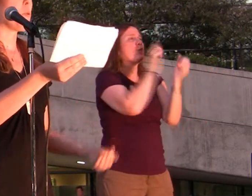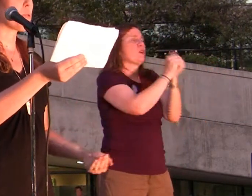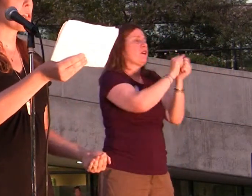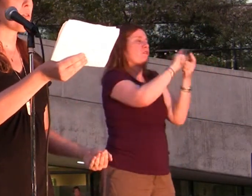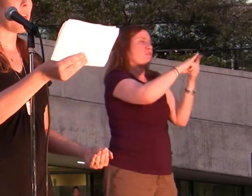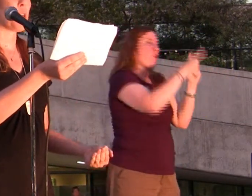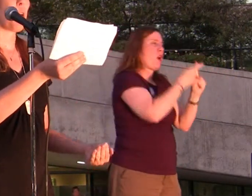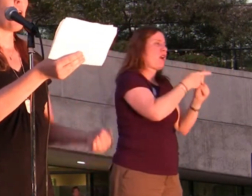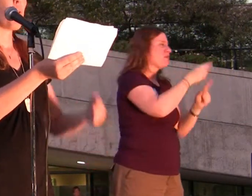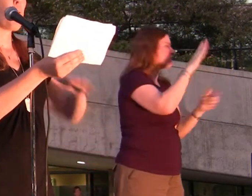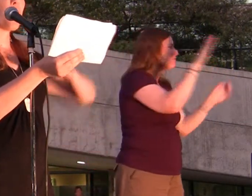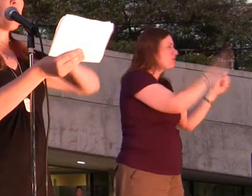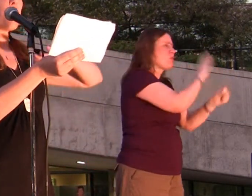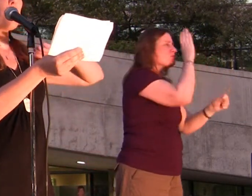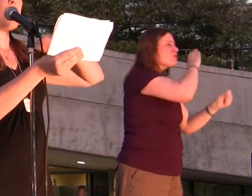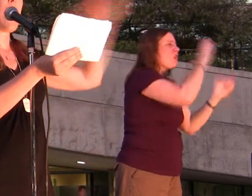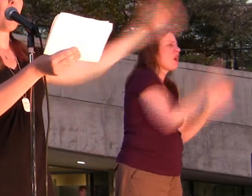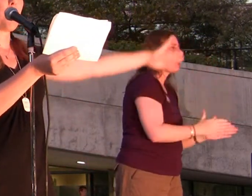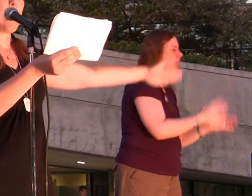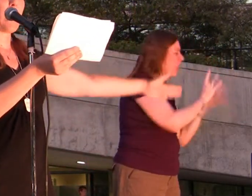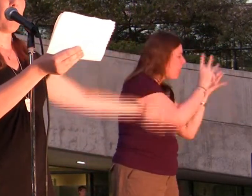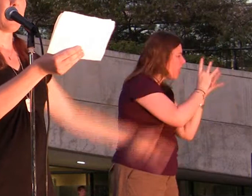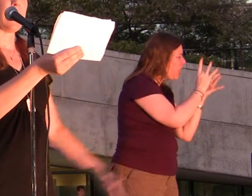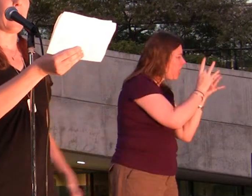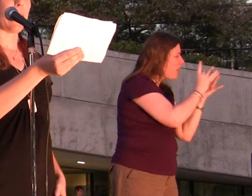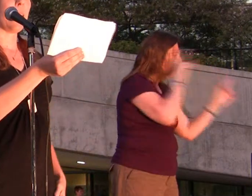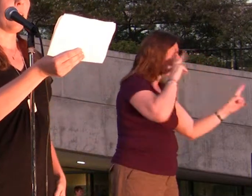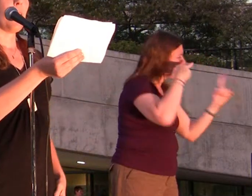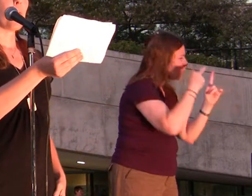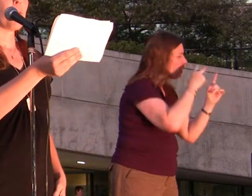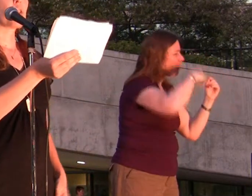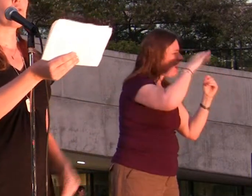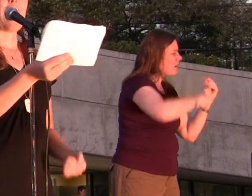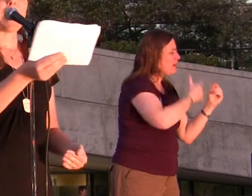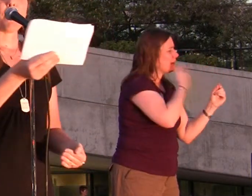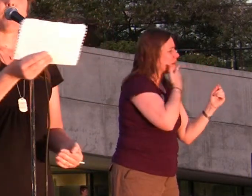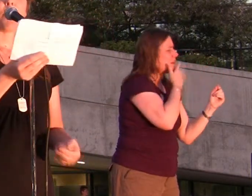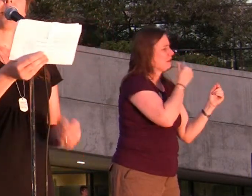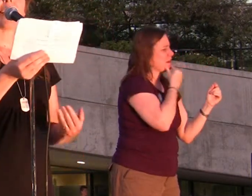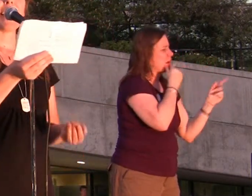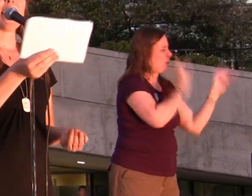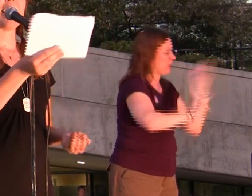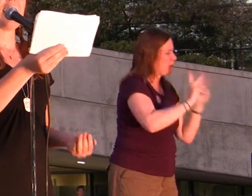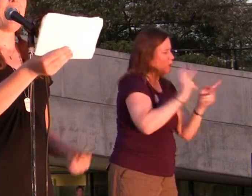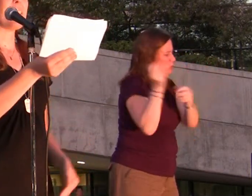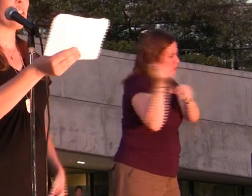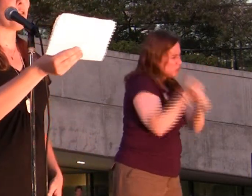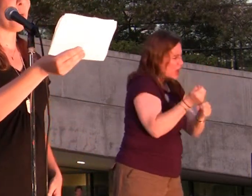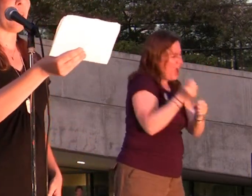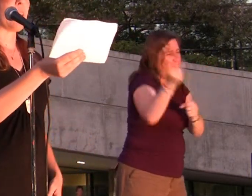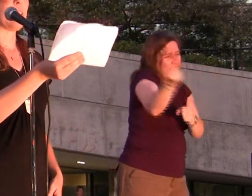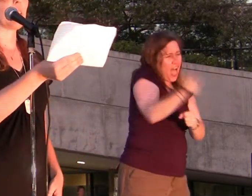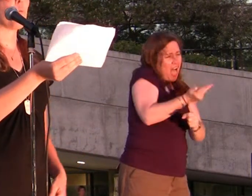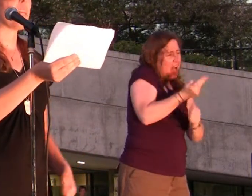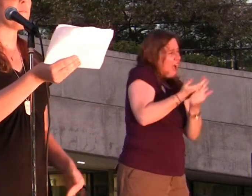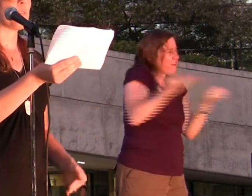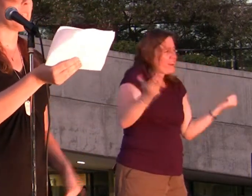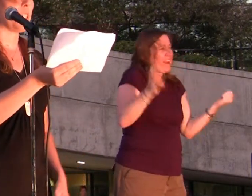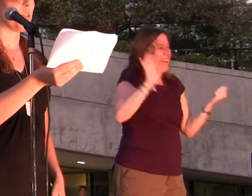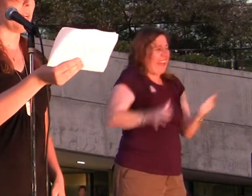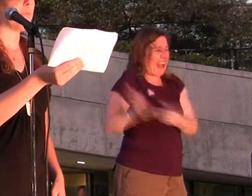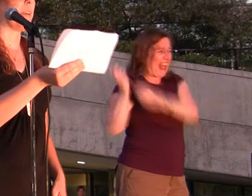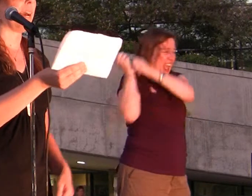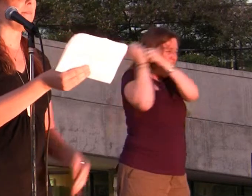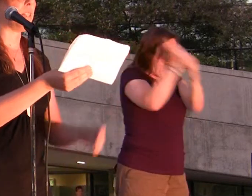with a total stranger. Wear your views out where they can be seen. We will drag people kicking and screaming into the